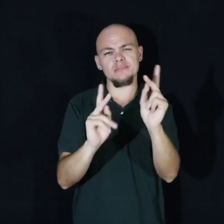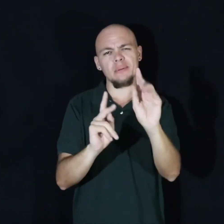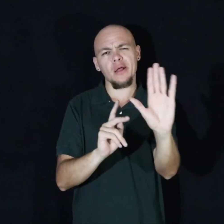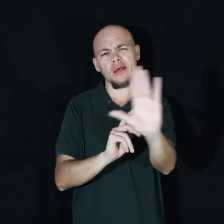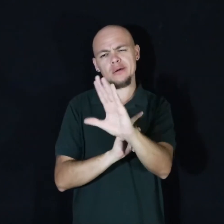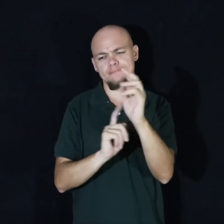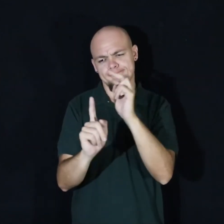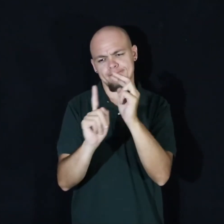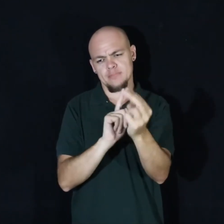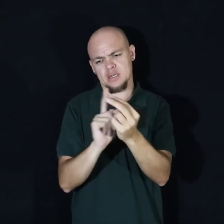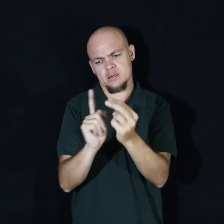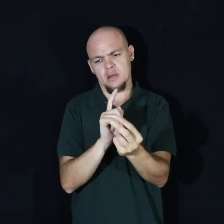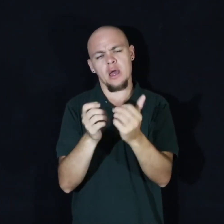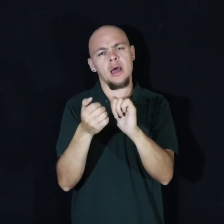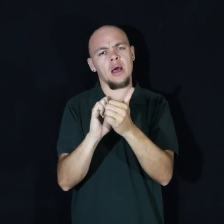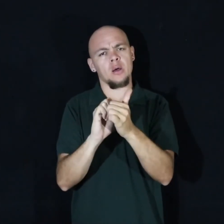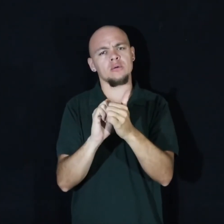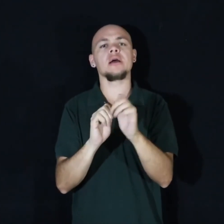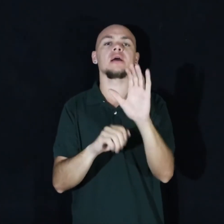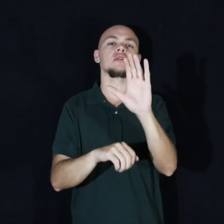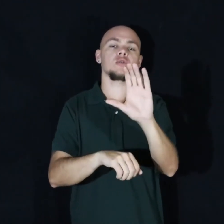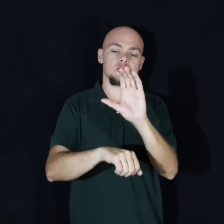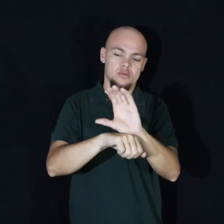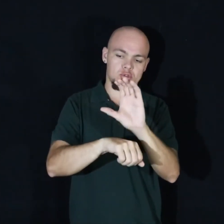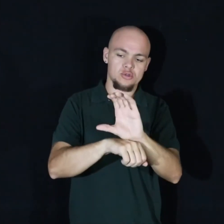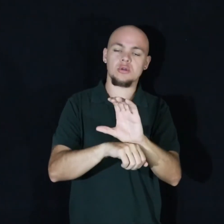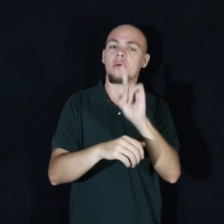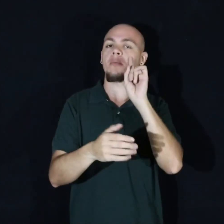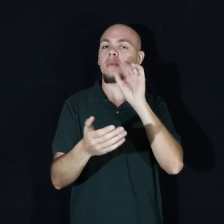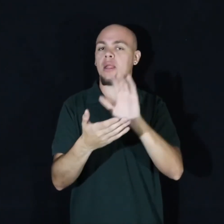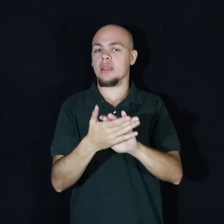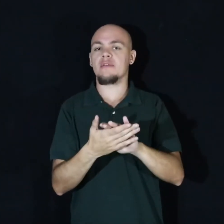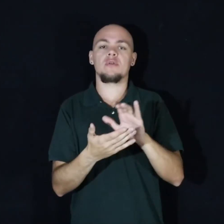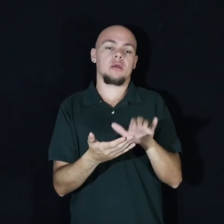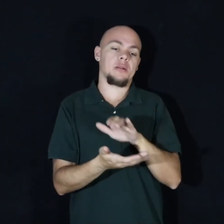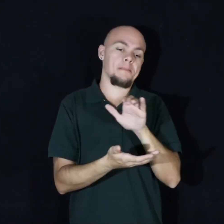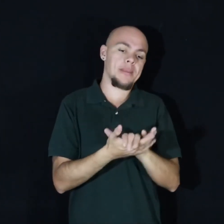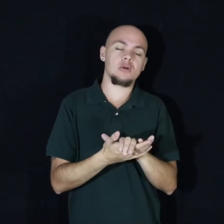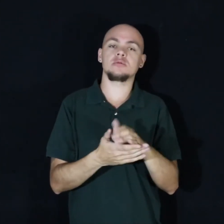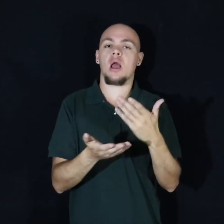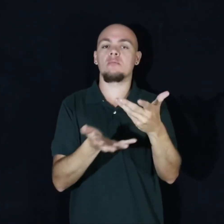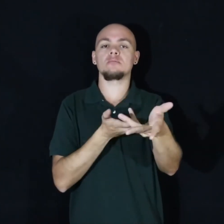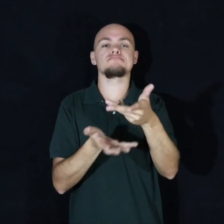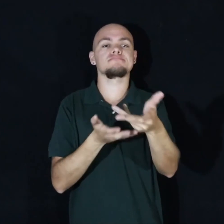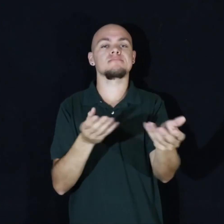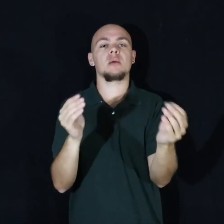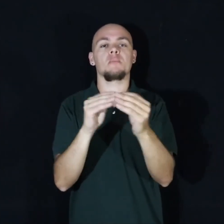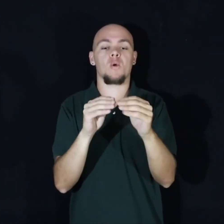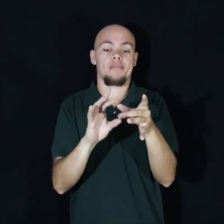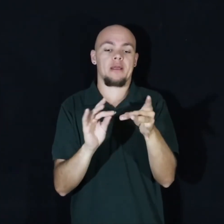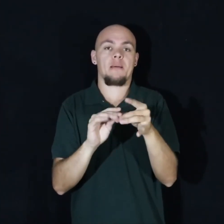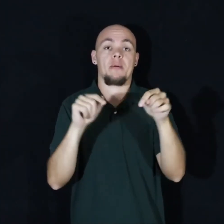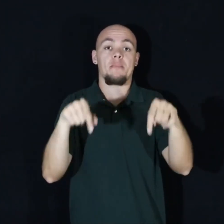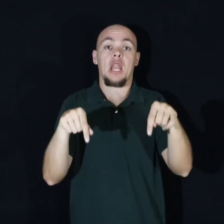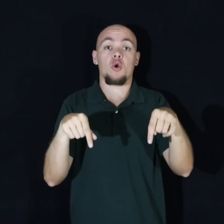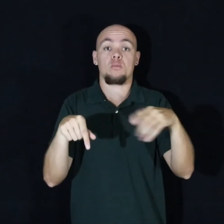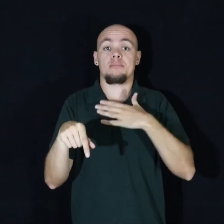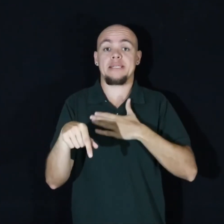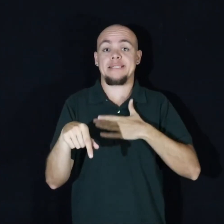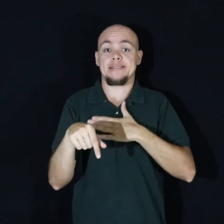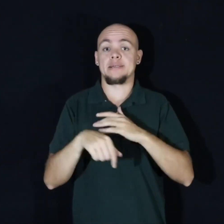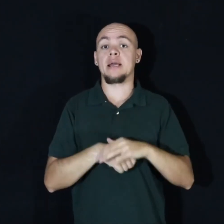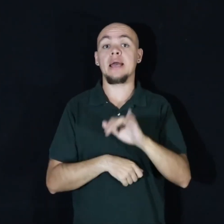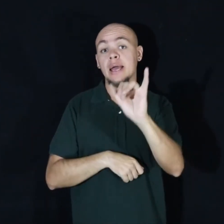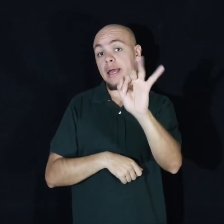discuss it. Let's find out what people are thinking. Let us know your views on churches and marriage. I would love to engage with you on these